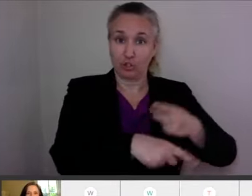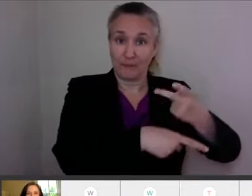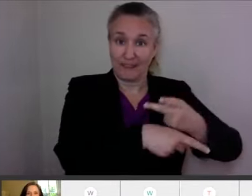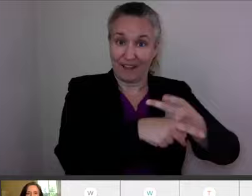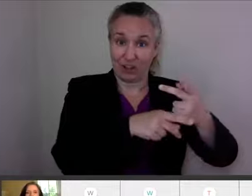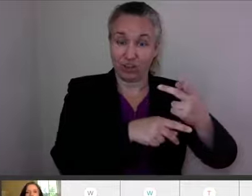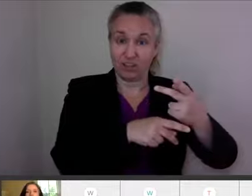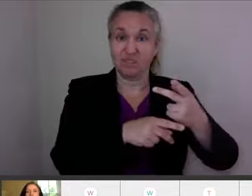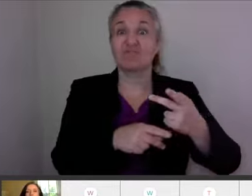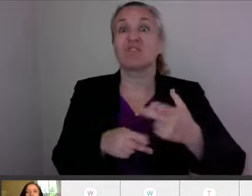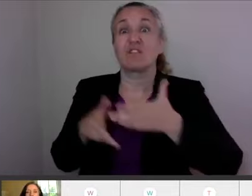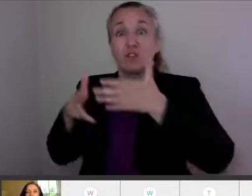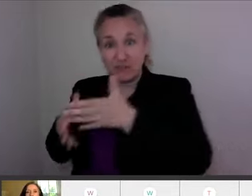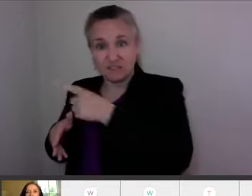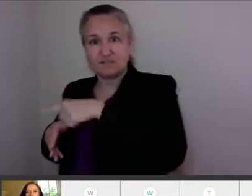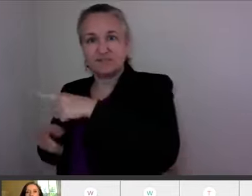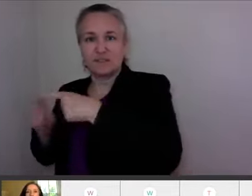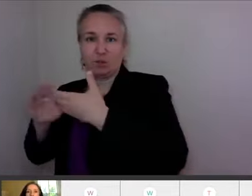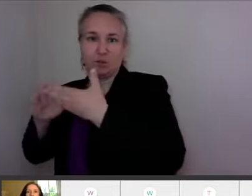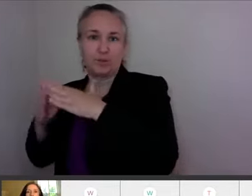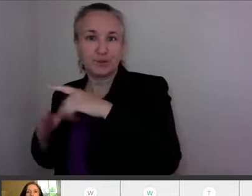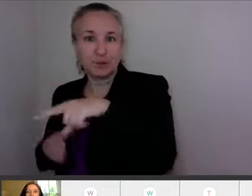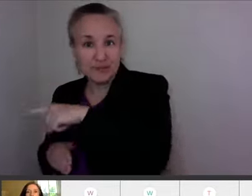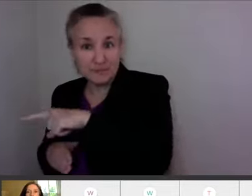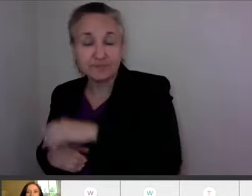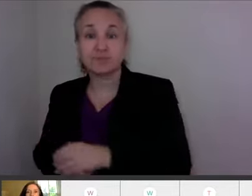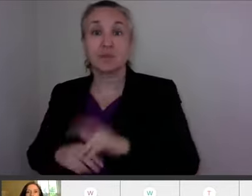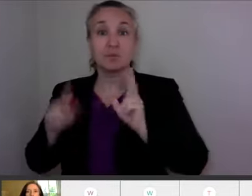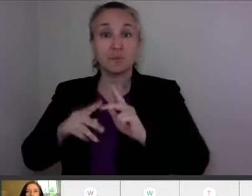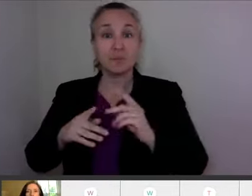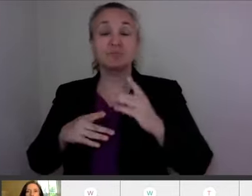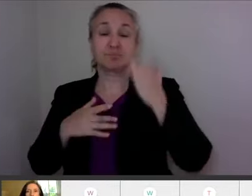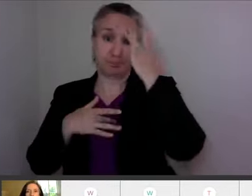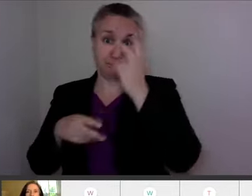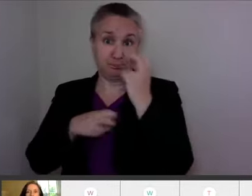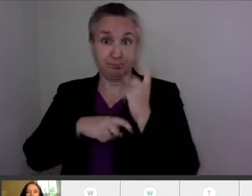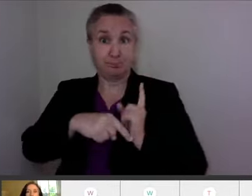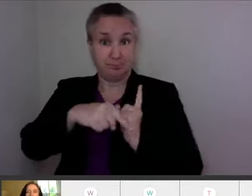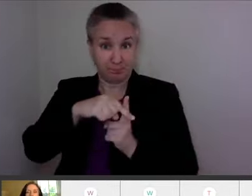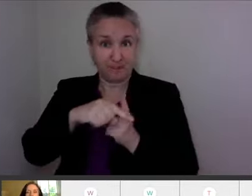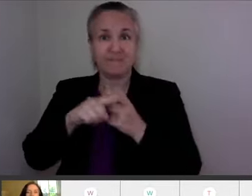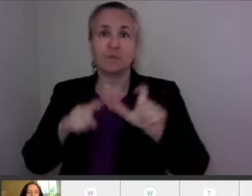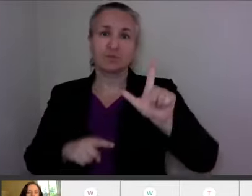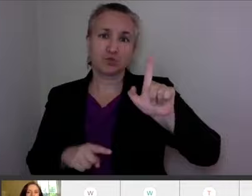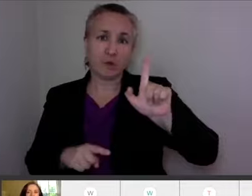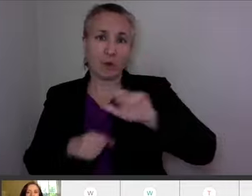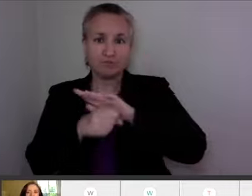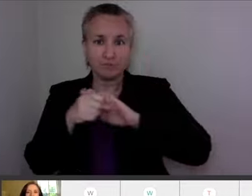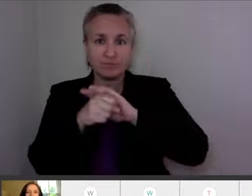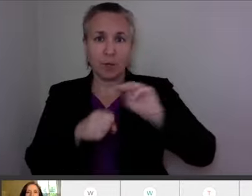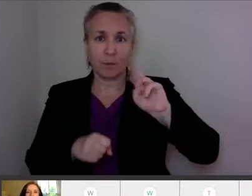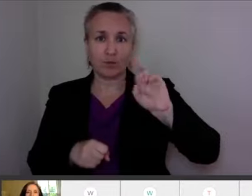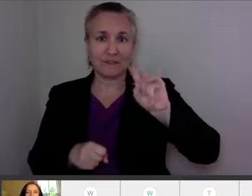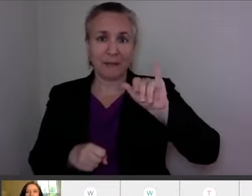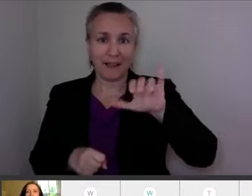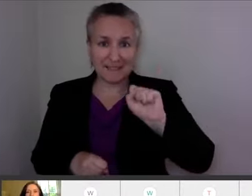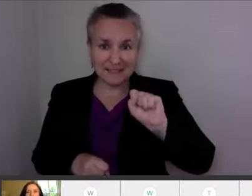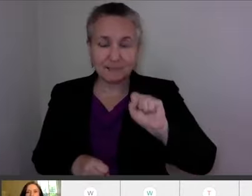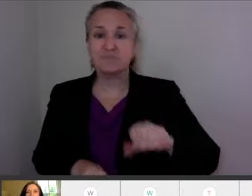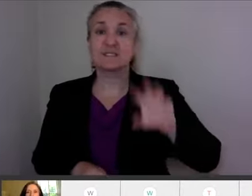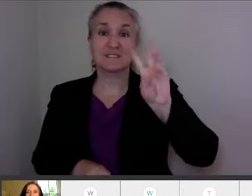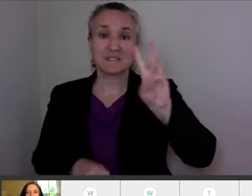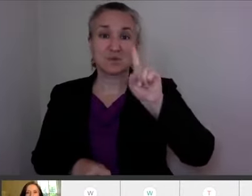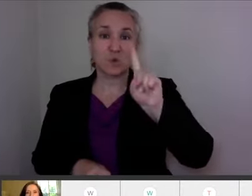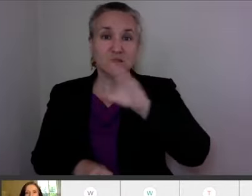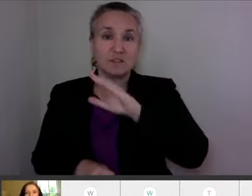community. These positive individuals are from 21 municipalities. We remain at 61 of 62